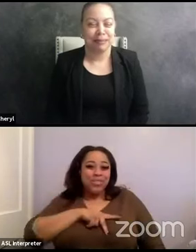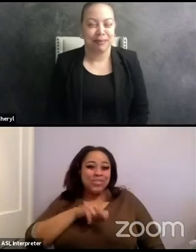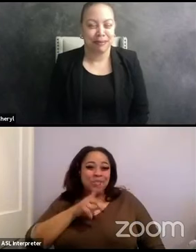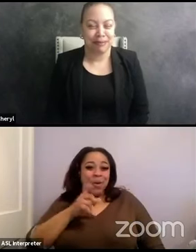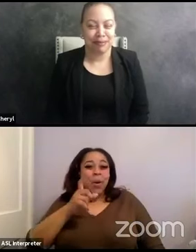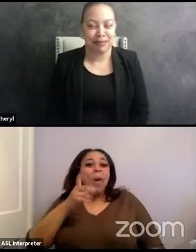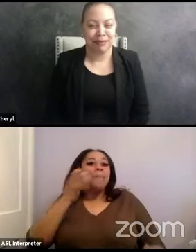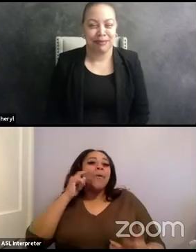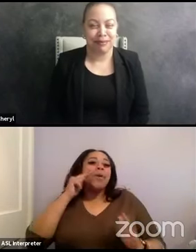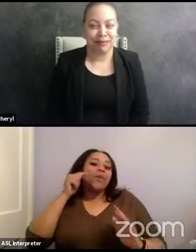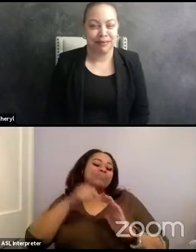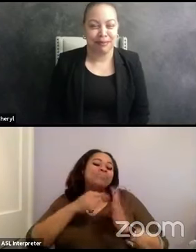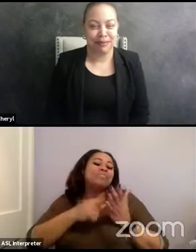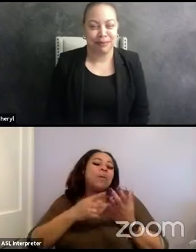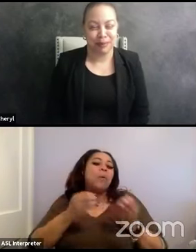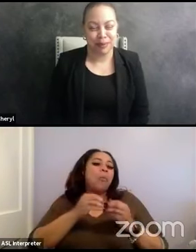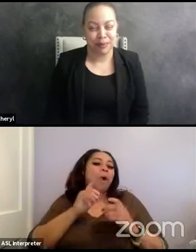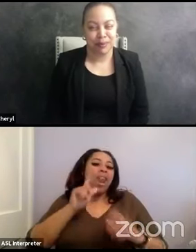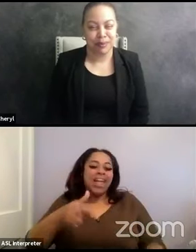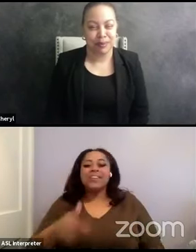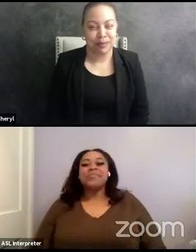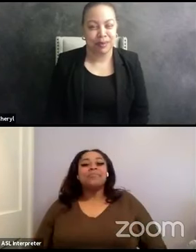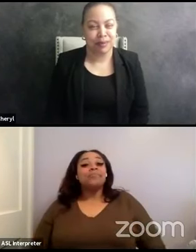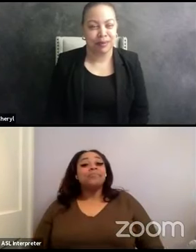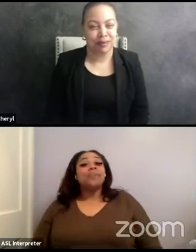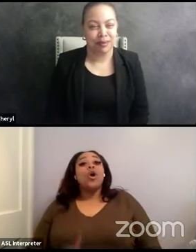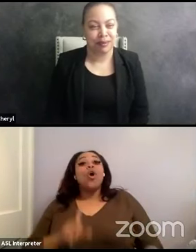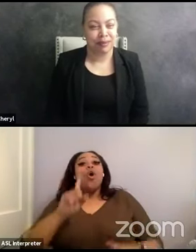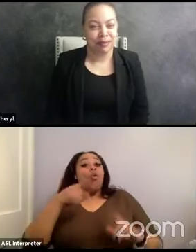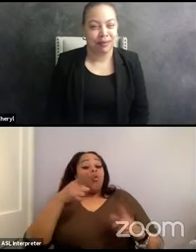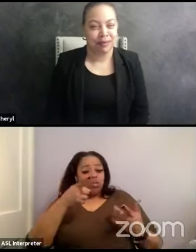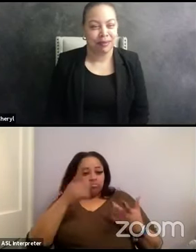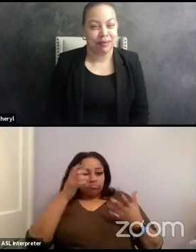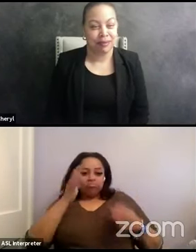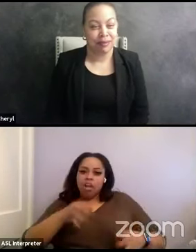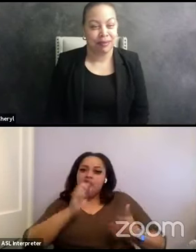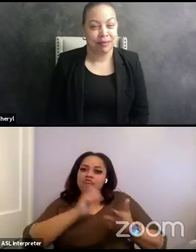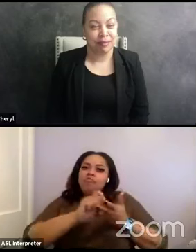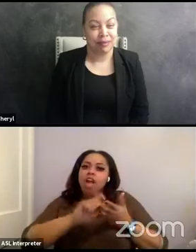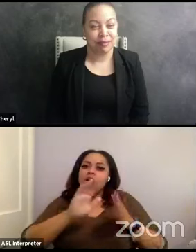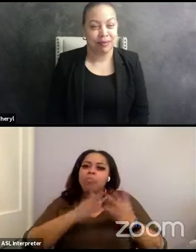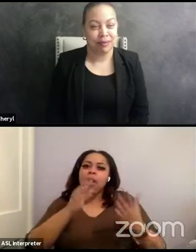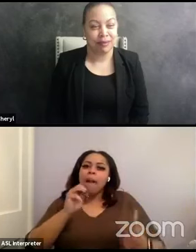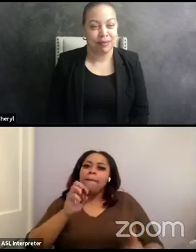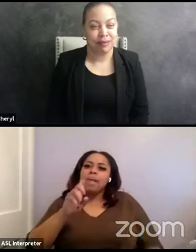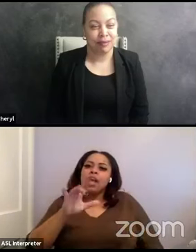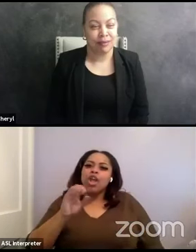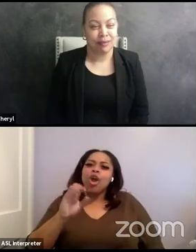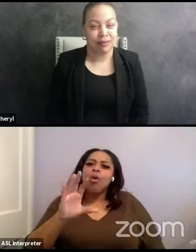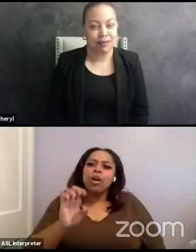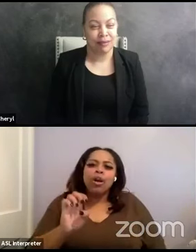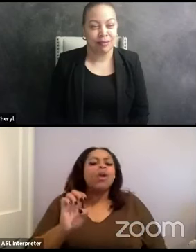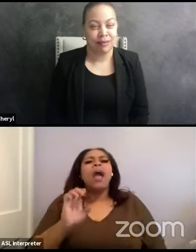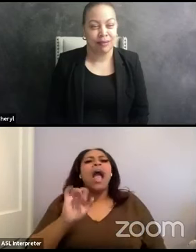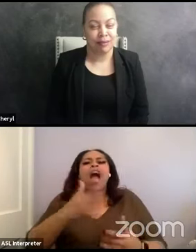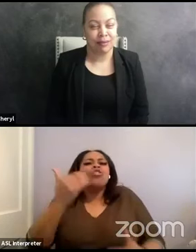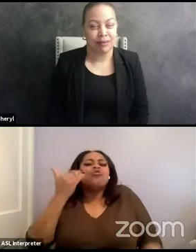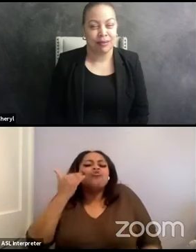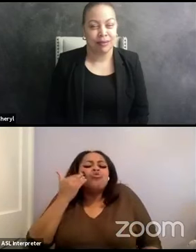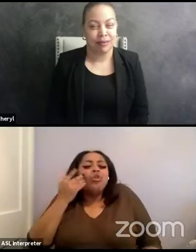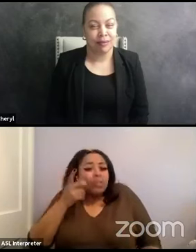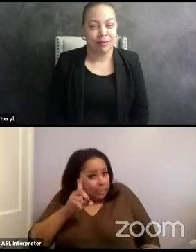we'll get into that in a second. When you were writing this book, Mediocre, how did you did